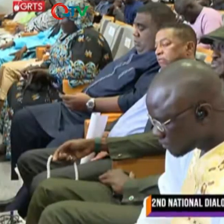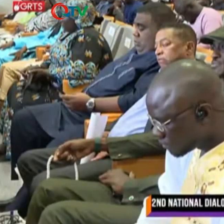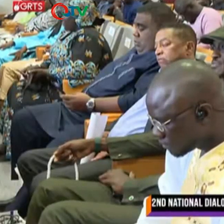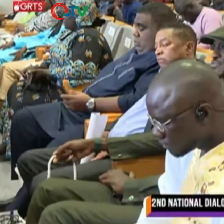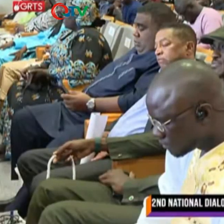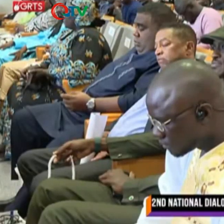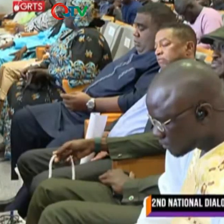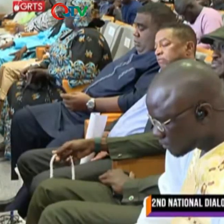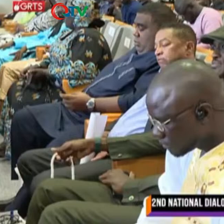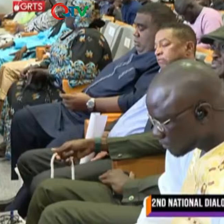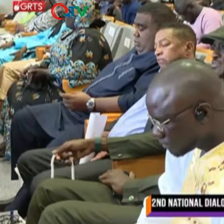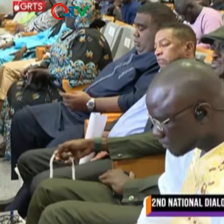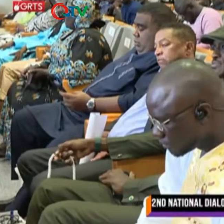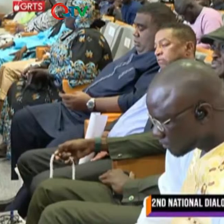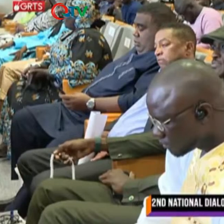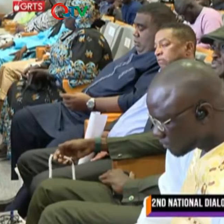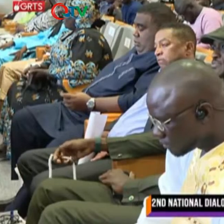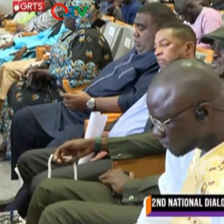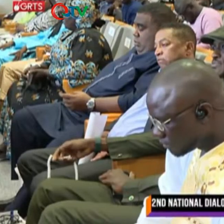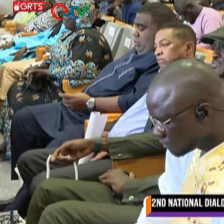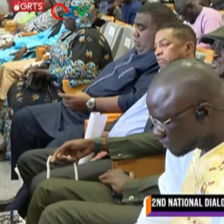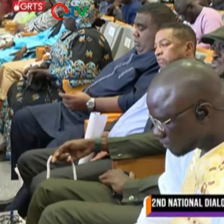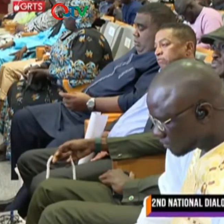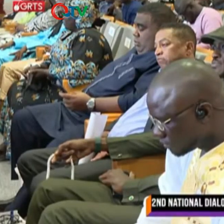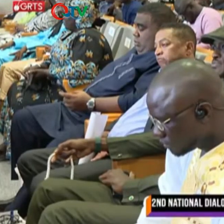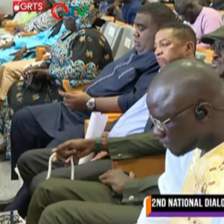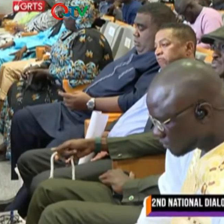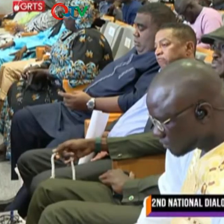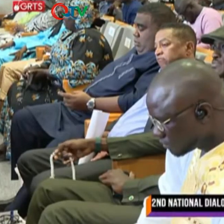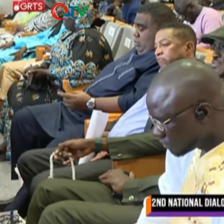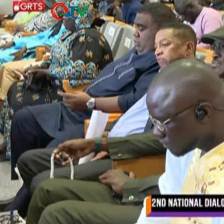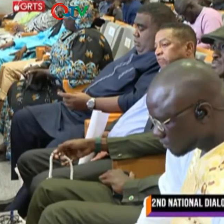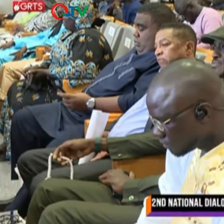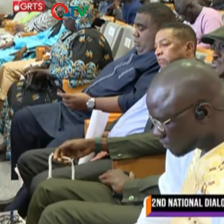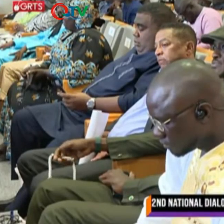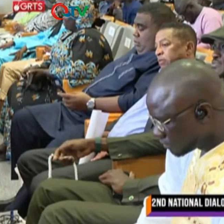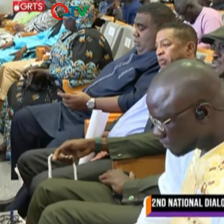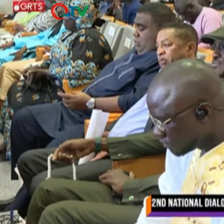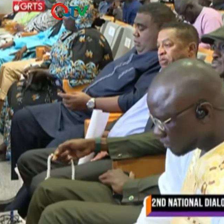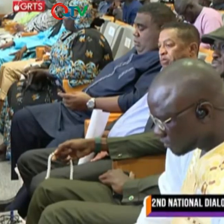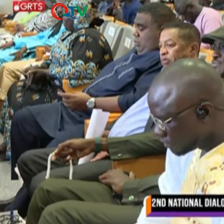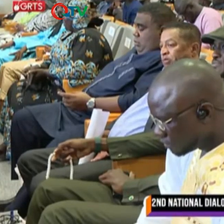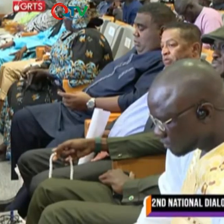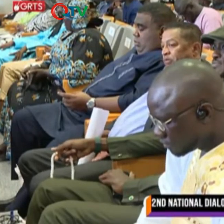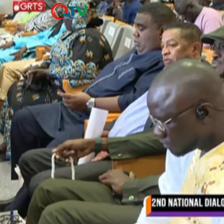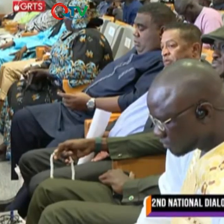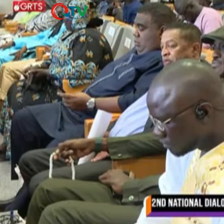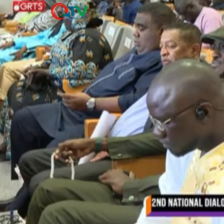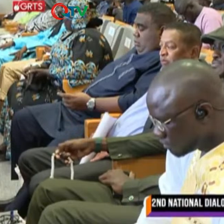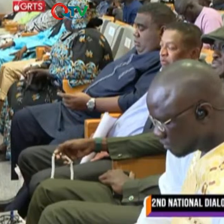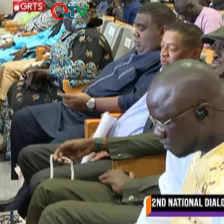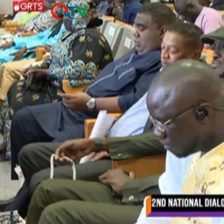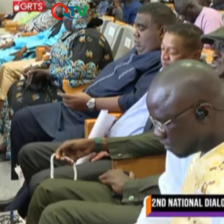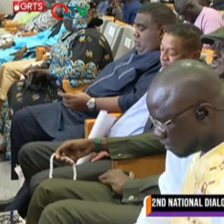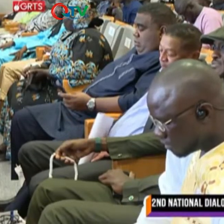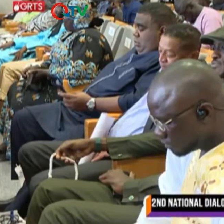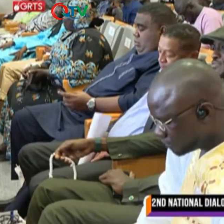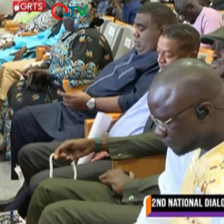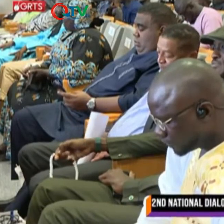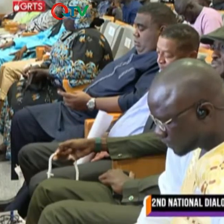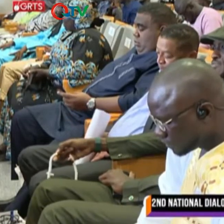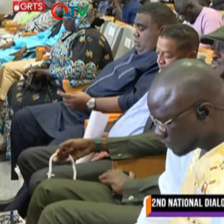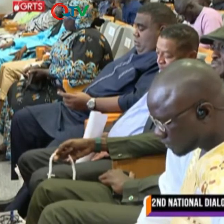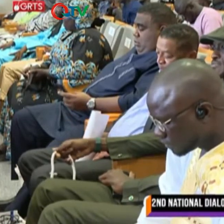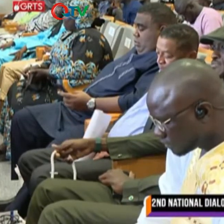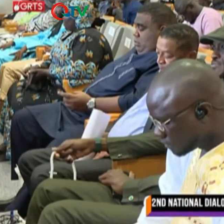equal to all the children of Adam, without any distinction as to gender, sex, race, tribe, or other